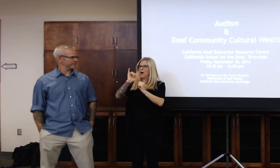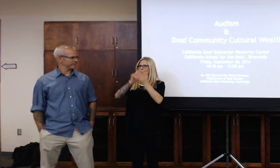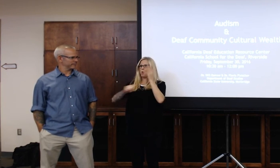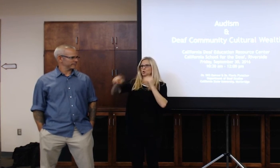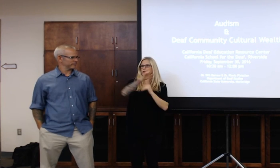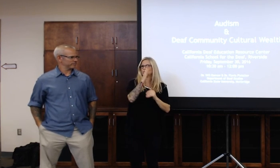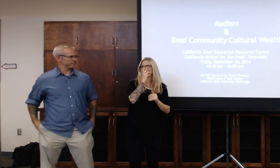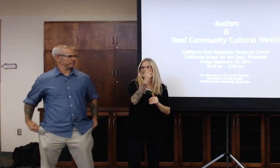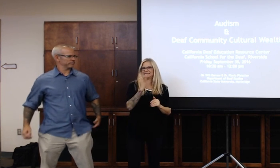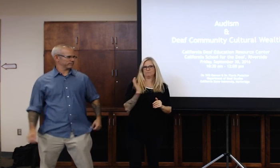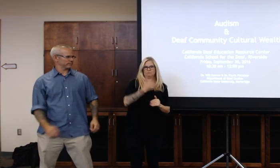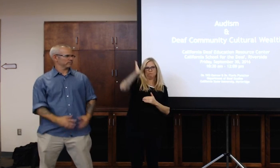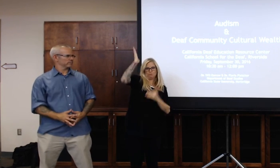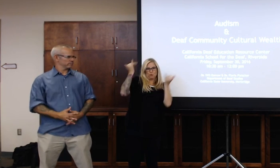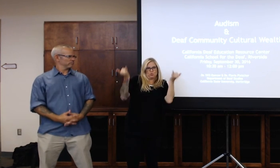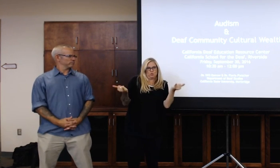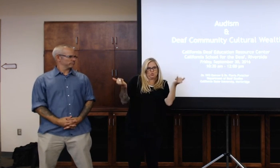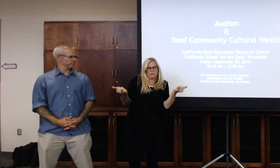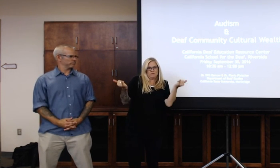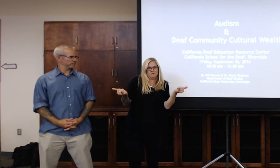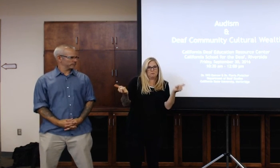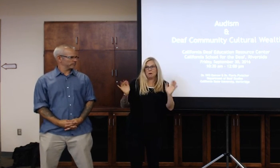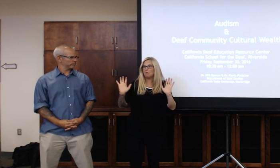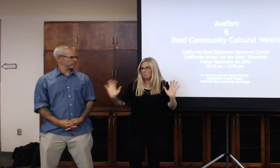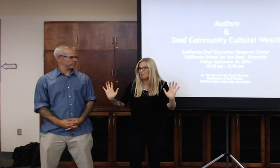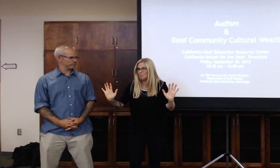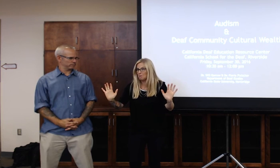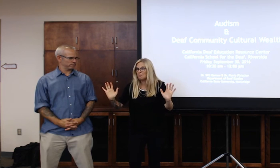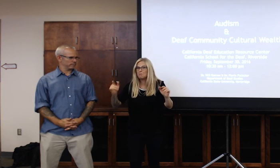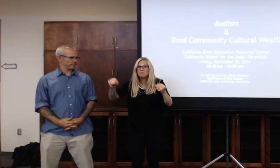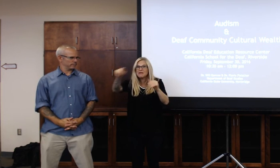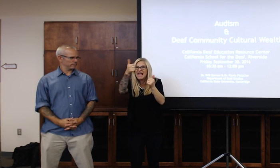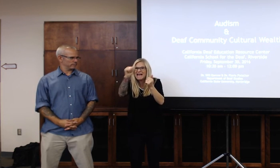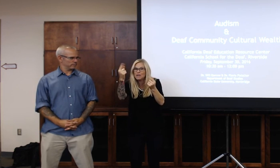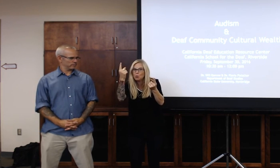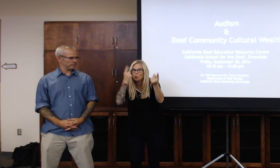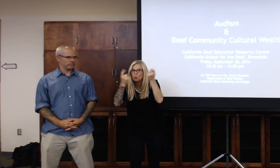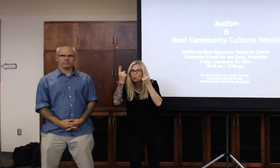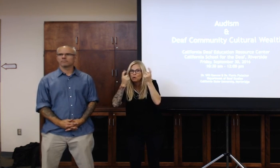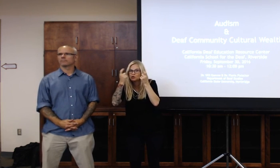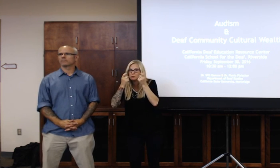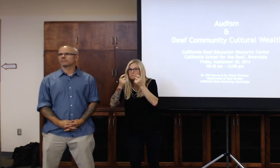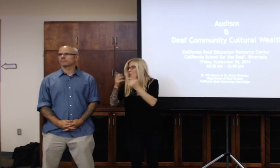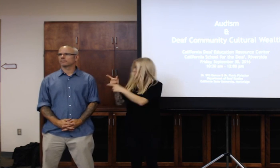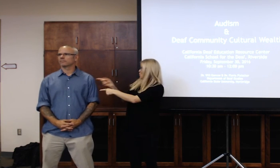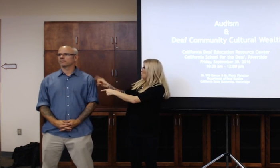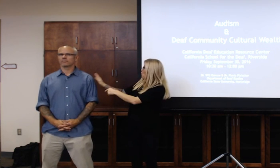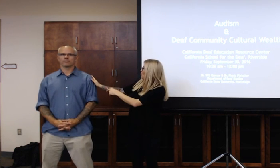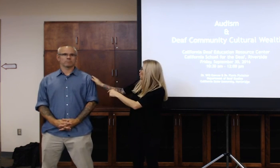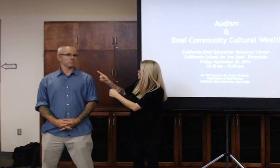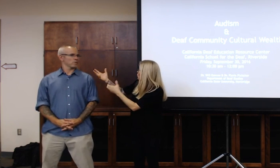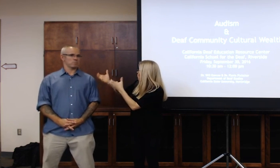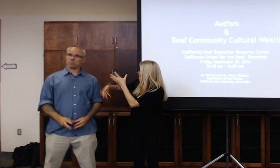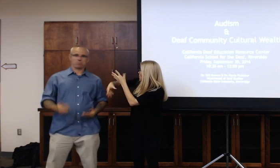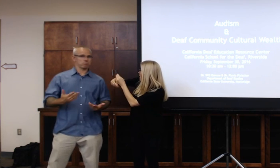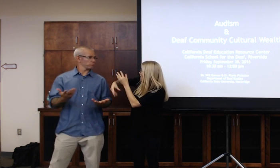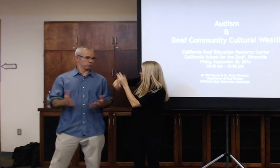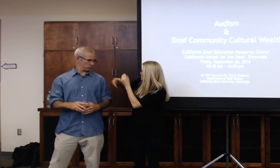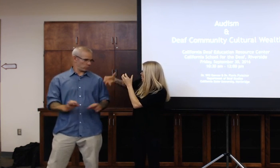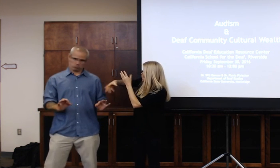So that's what you will be seeing in our presentation today. So any questions so far before we begin? Do you want to add anything? Oh, no,